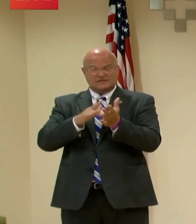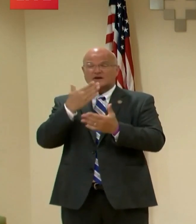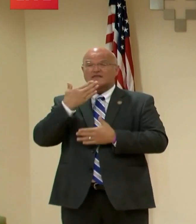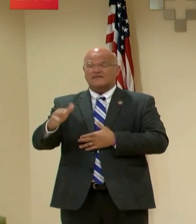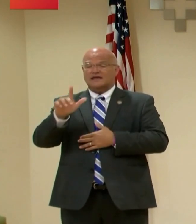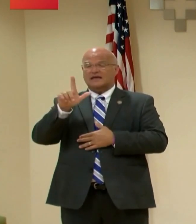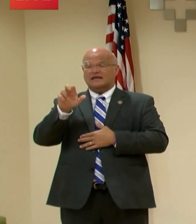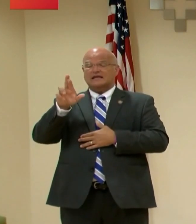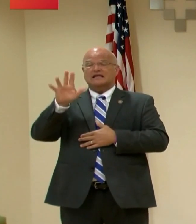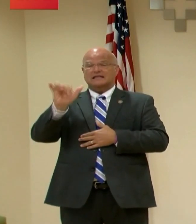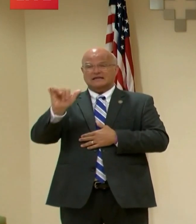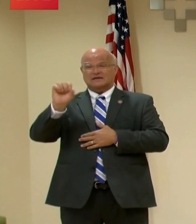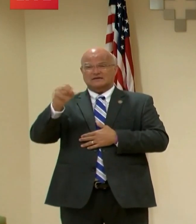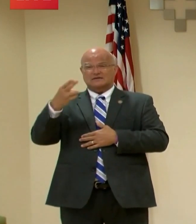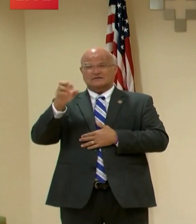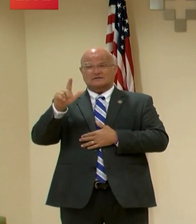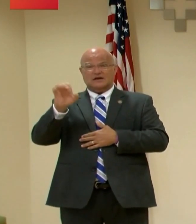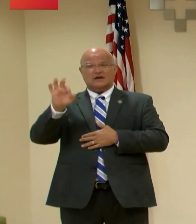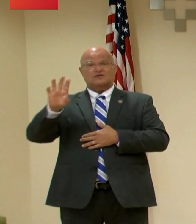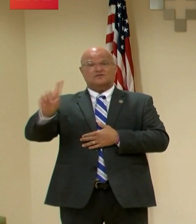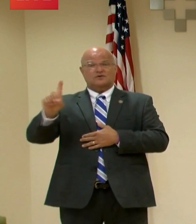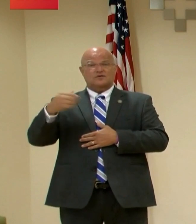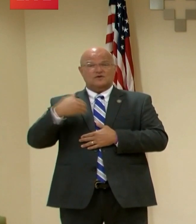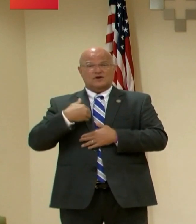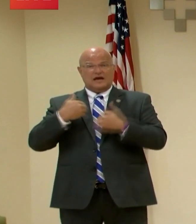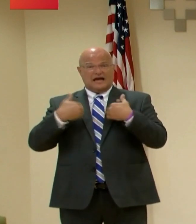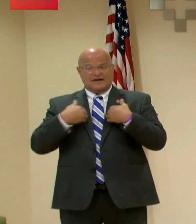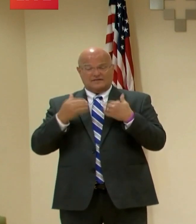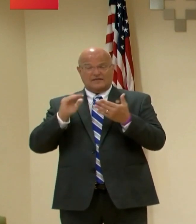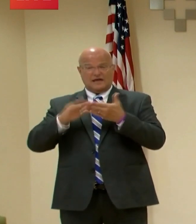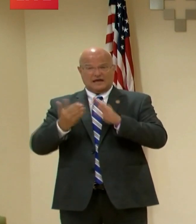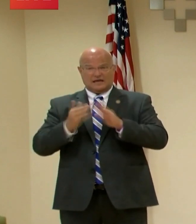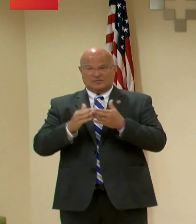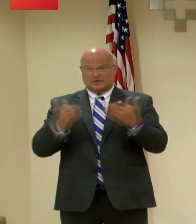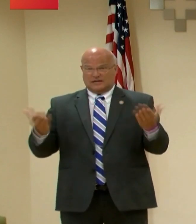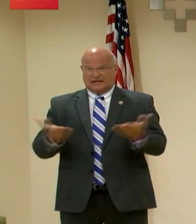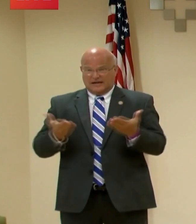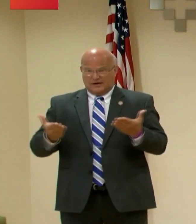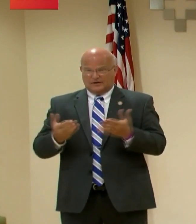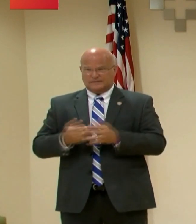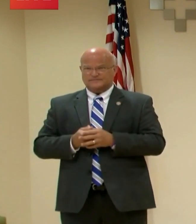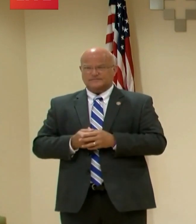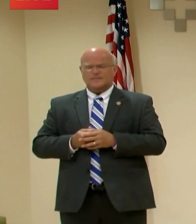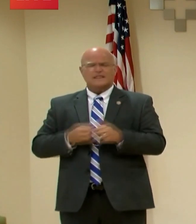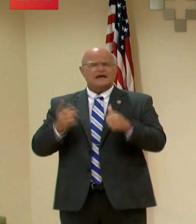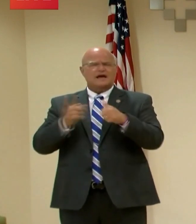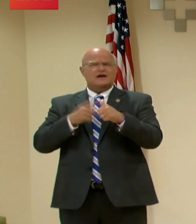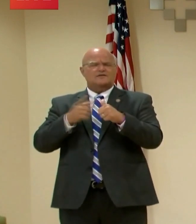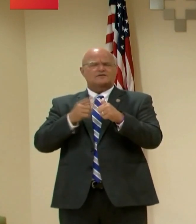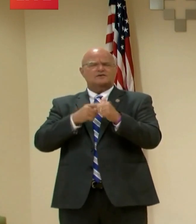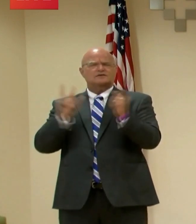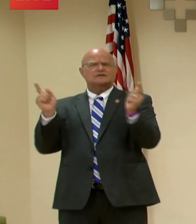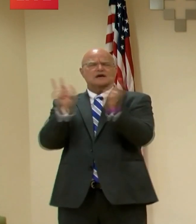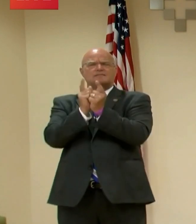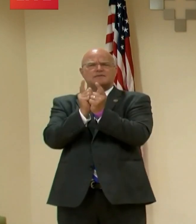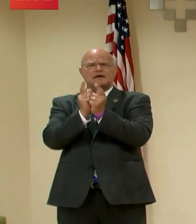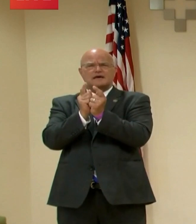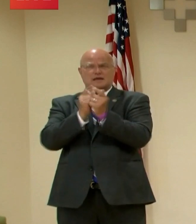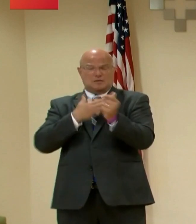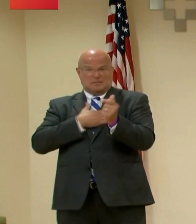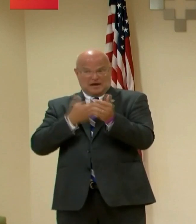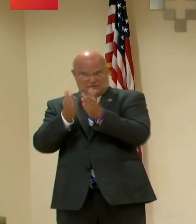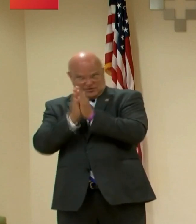Larry Shackelford for his hosting the community here. But I first got to meet with, at